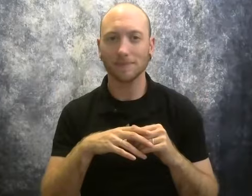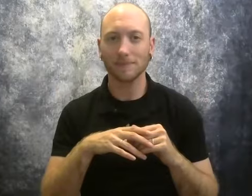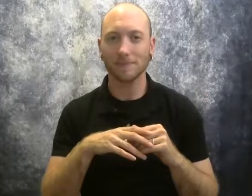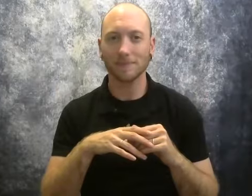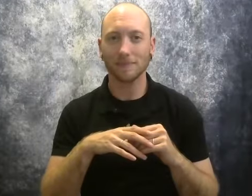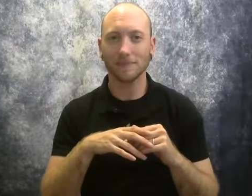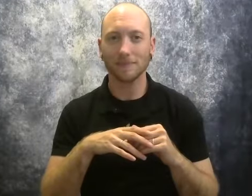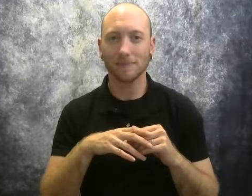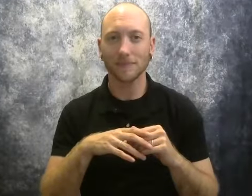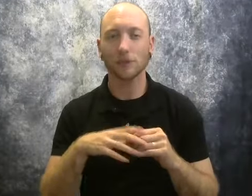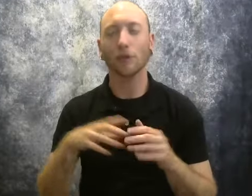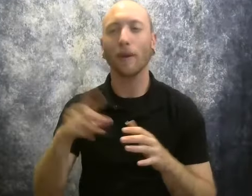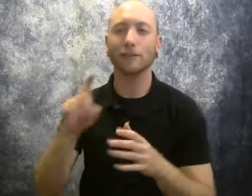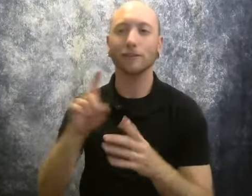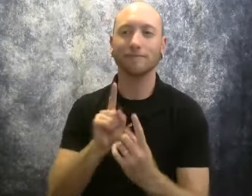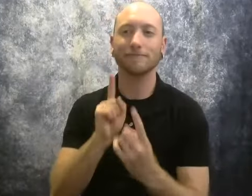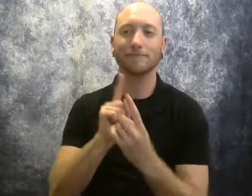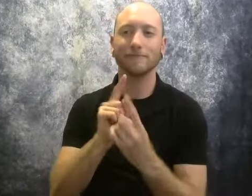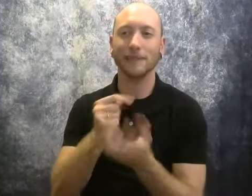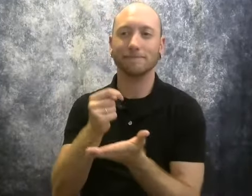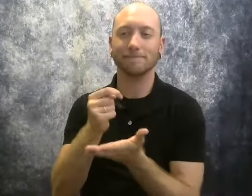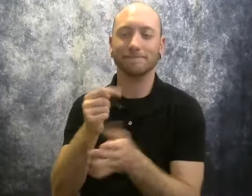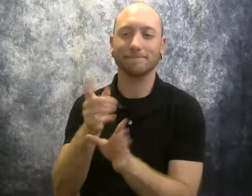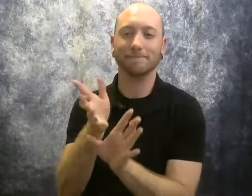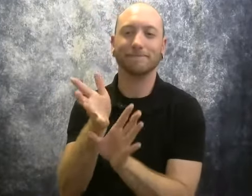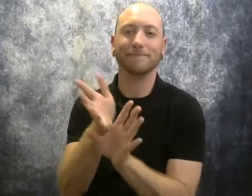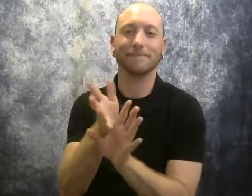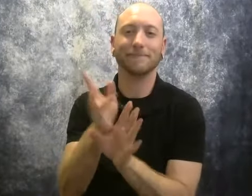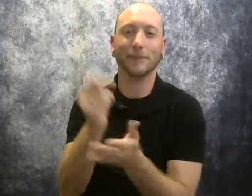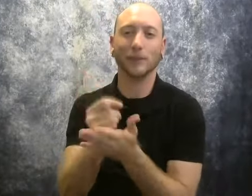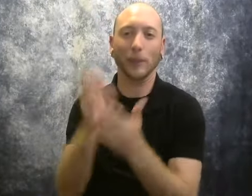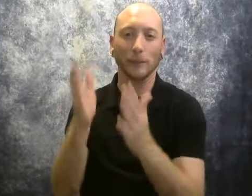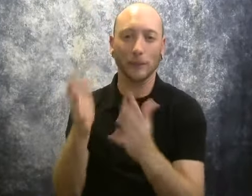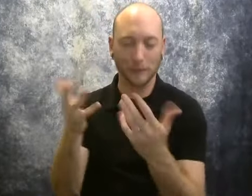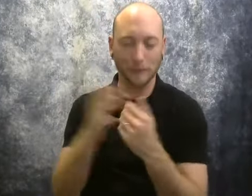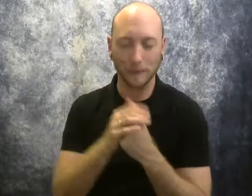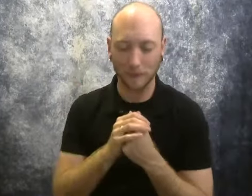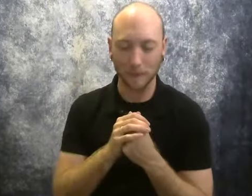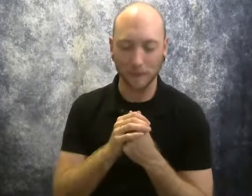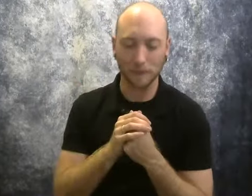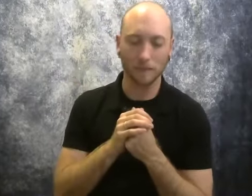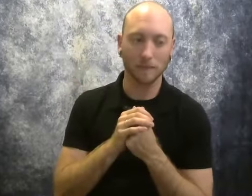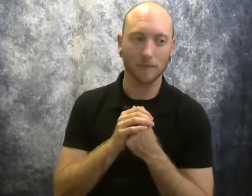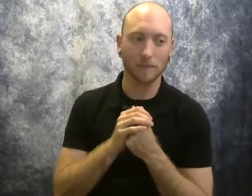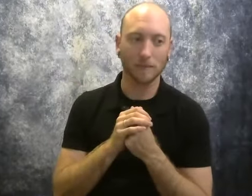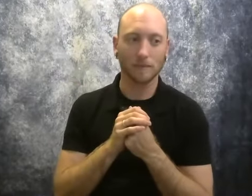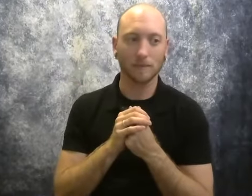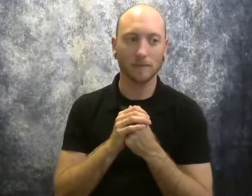And the psychodramatist or the psychotherapist, he picked another